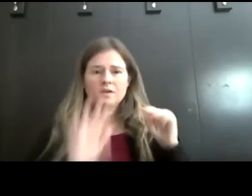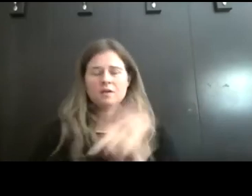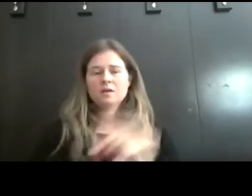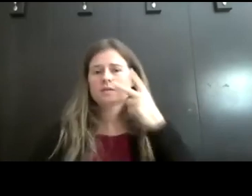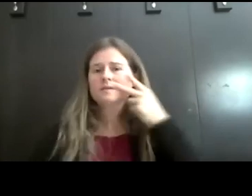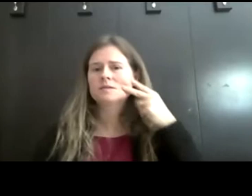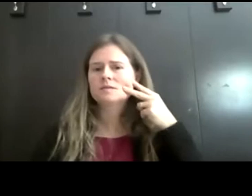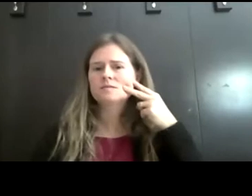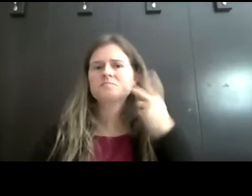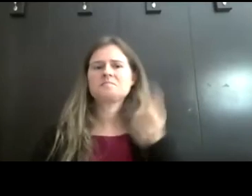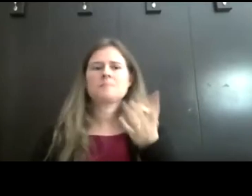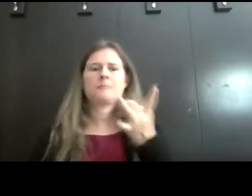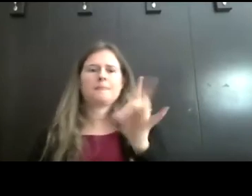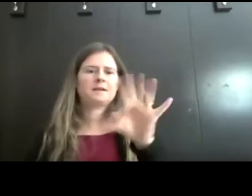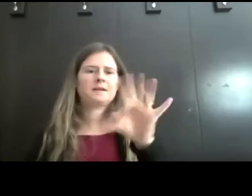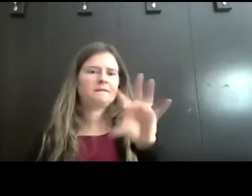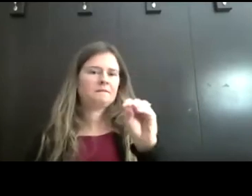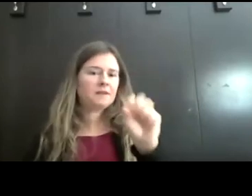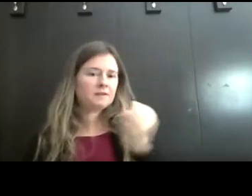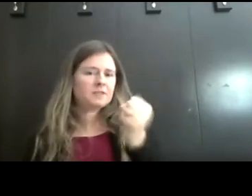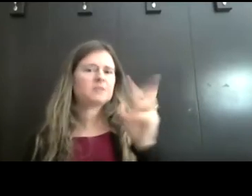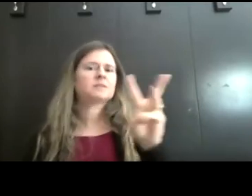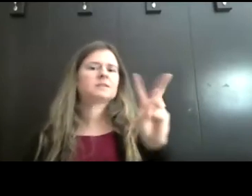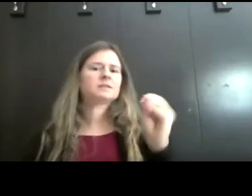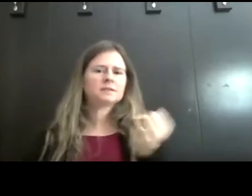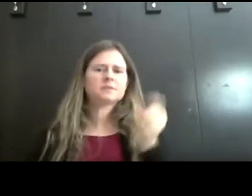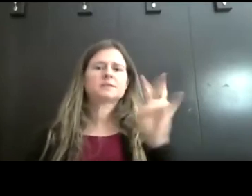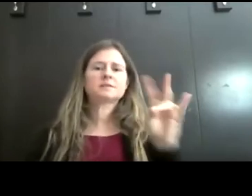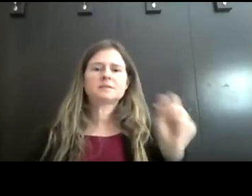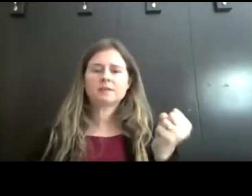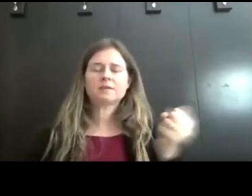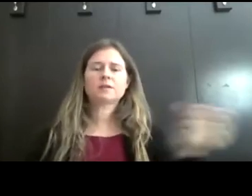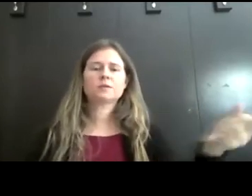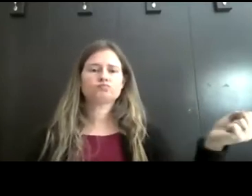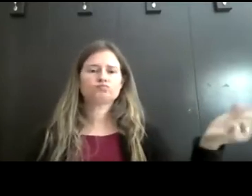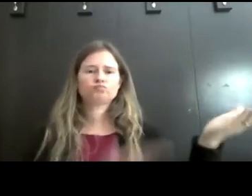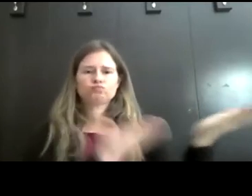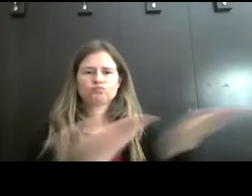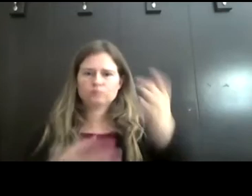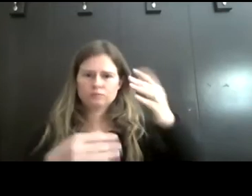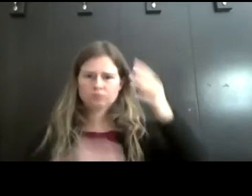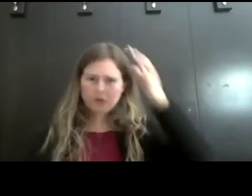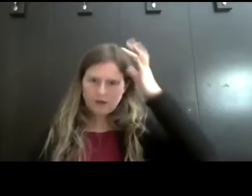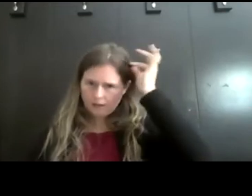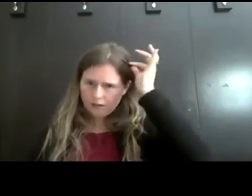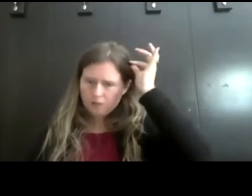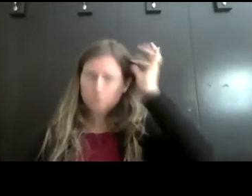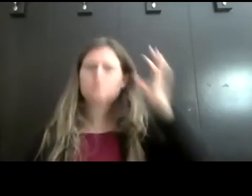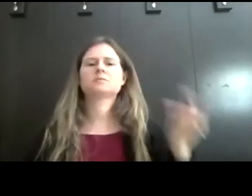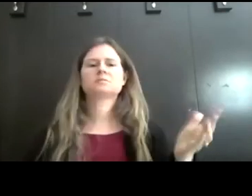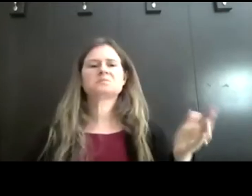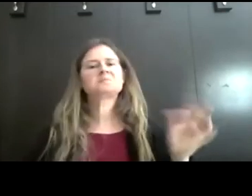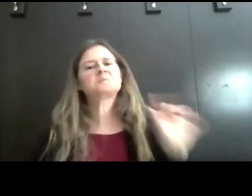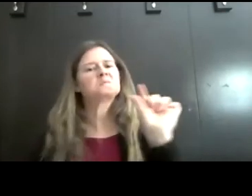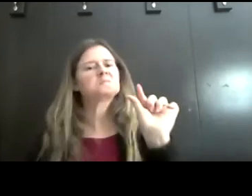in the 1850s, 60s, and early 70s, if you just brought in their scalp, you were given a smaller bounty or